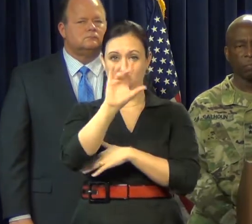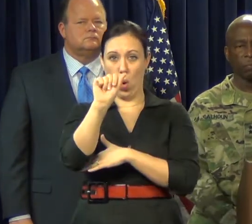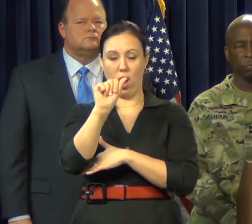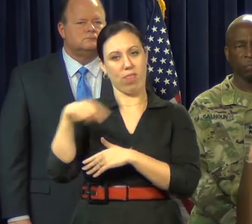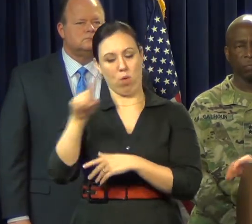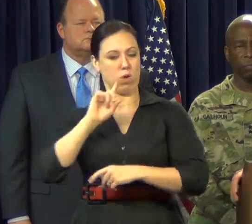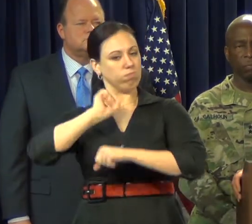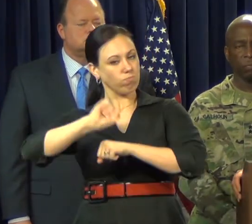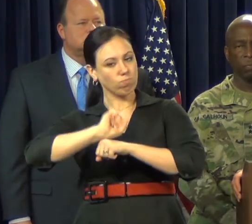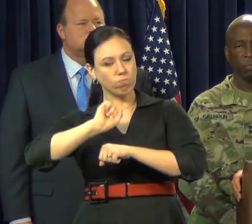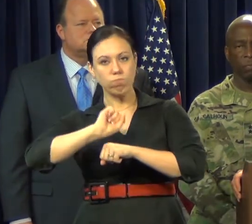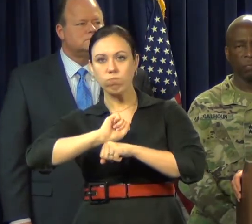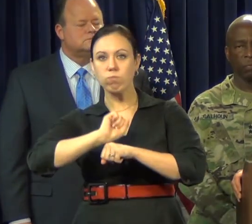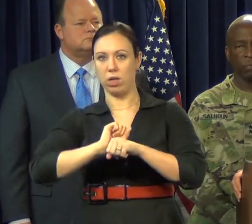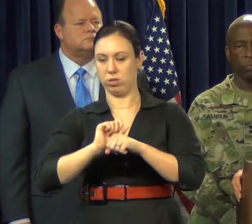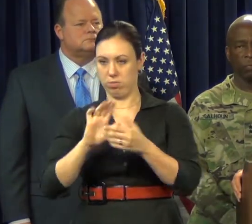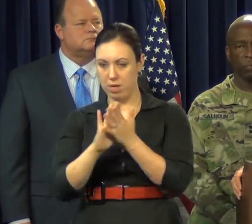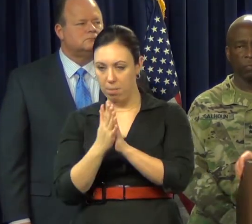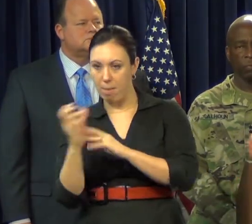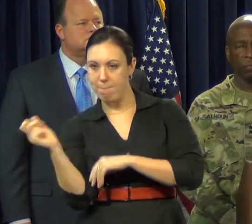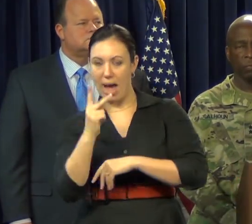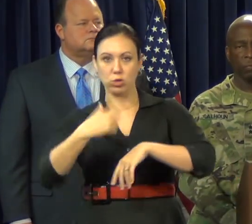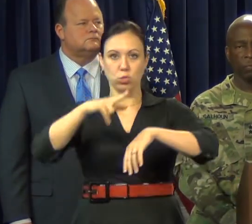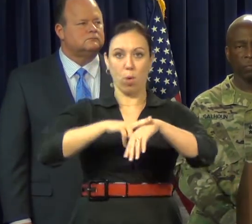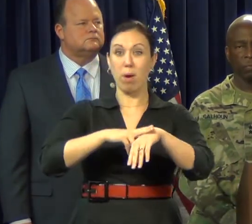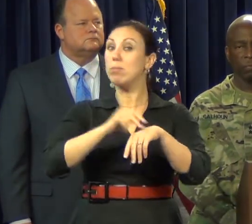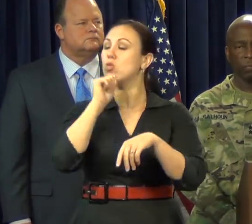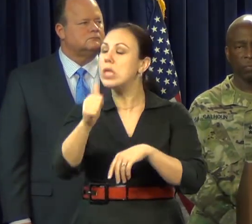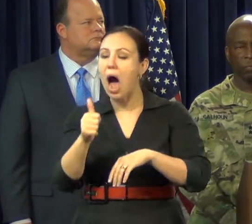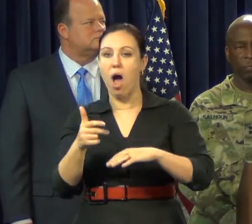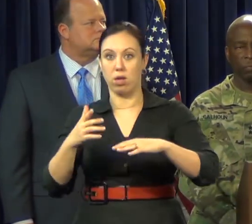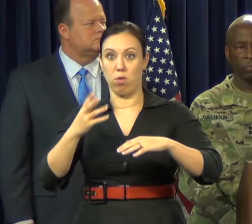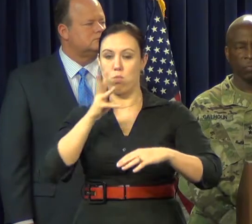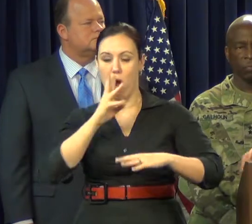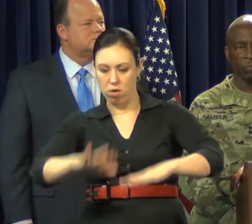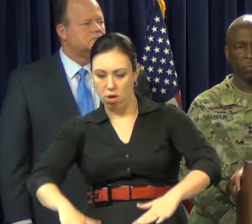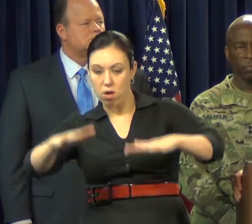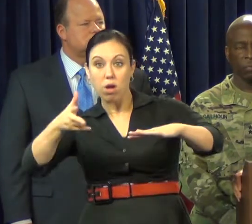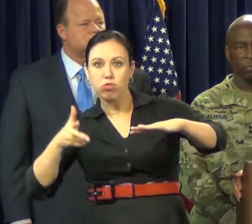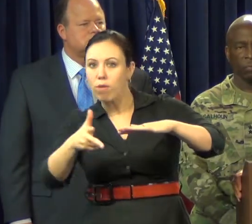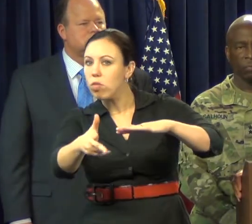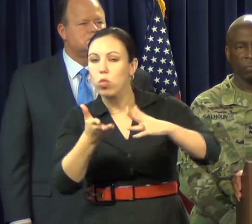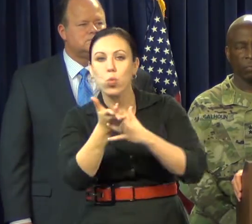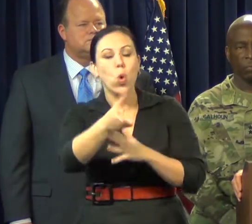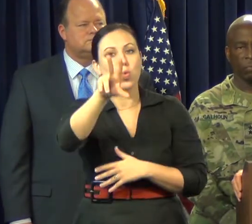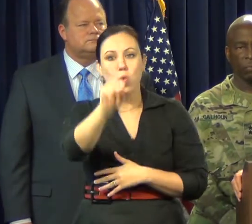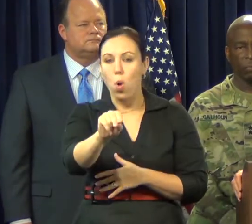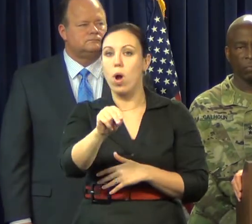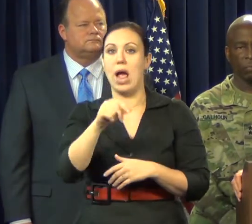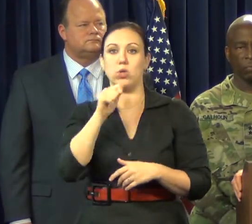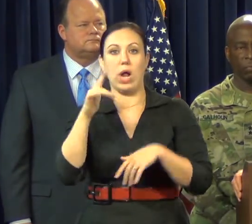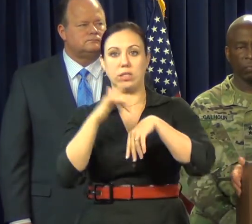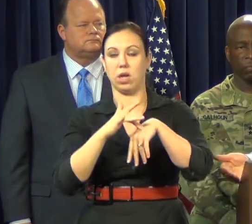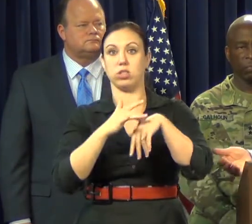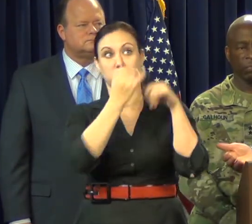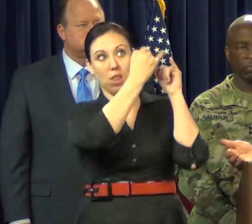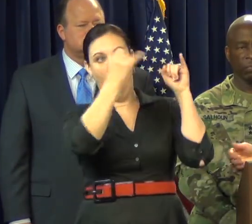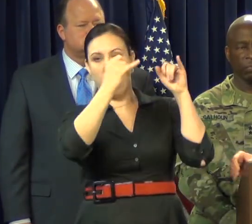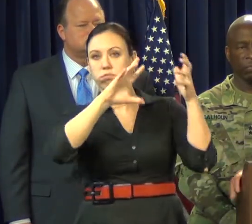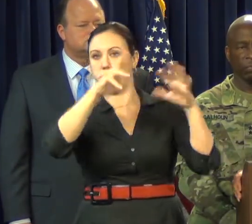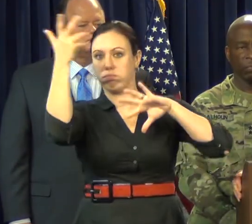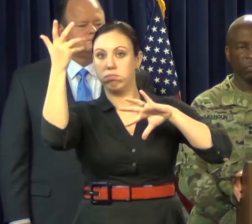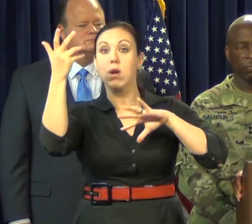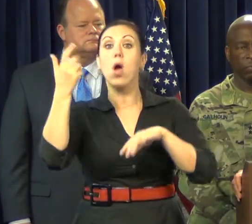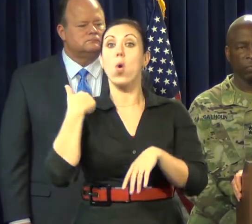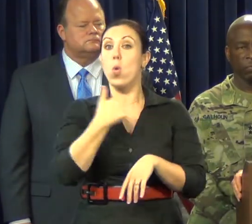working diligently to get us back up. But do not drive into standing water. Do not touch a down power line. We have,